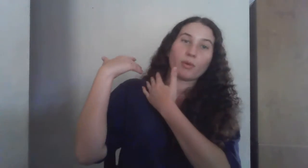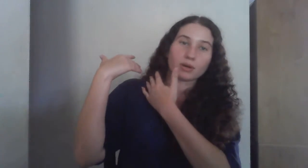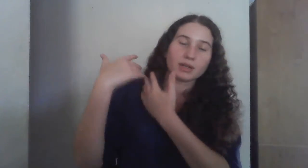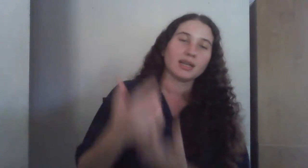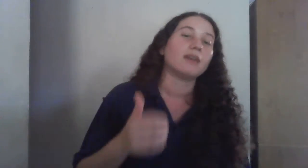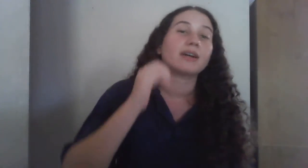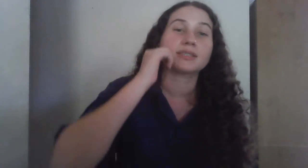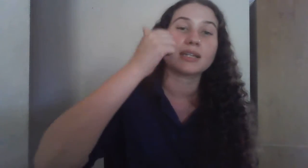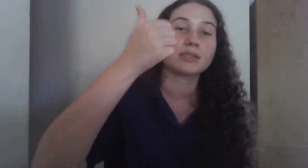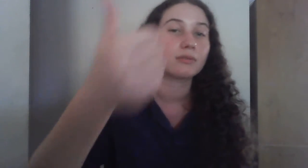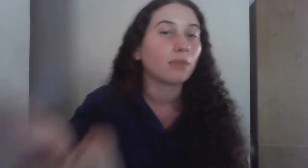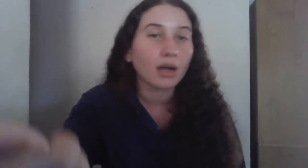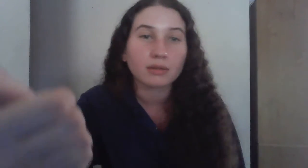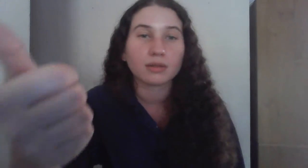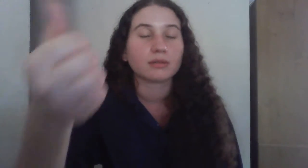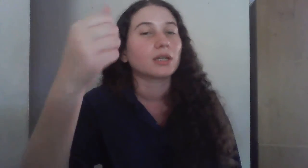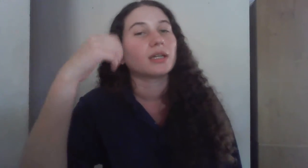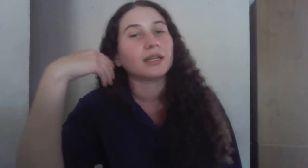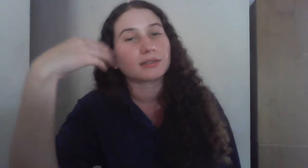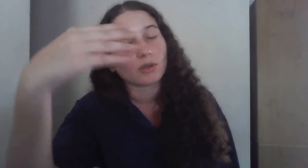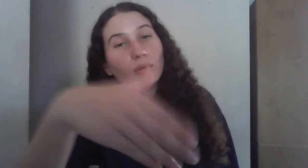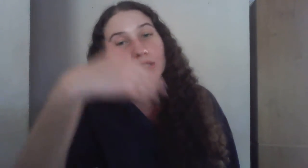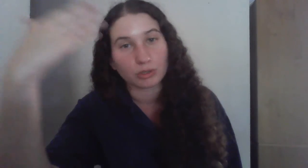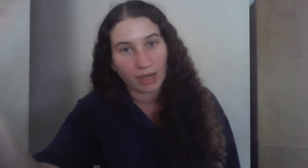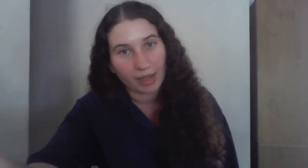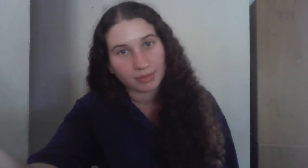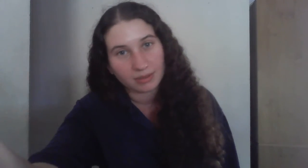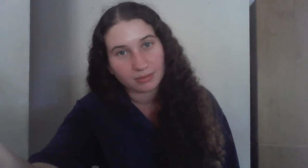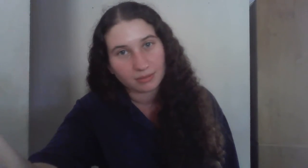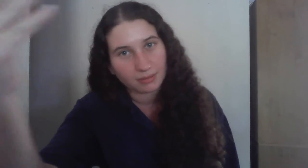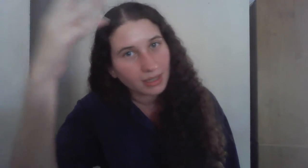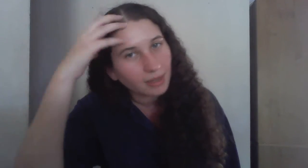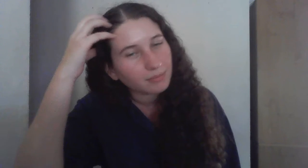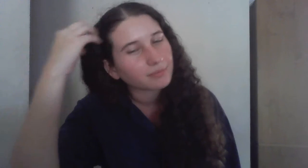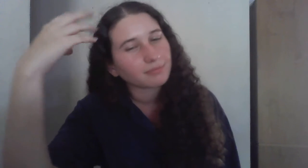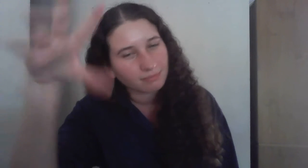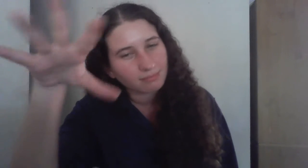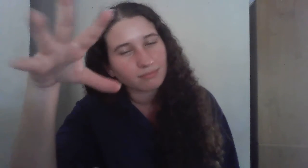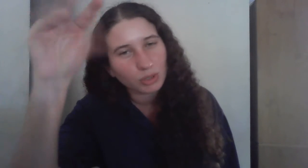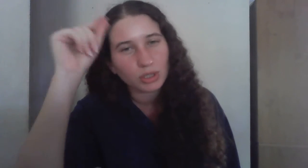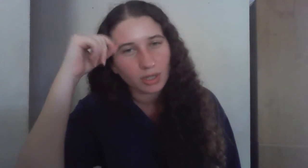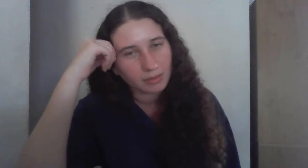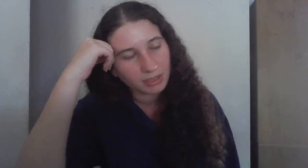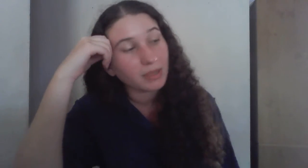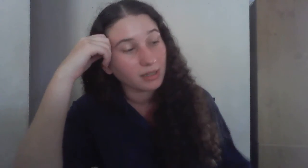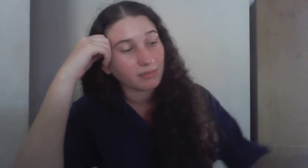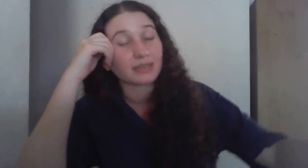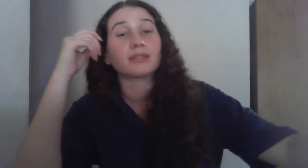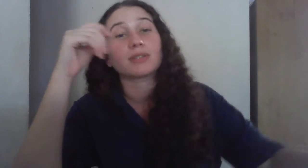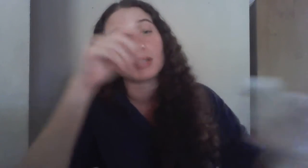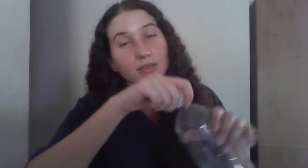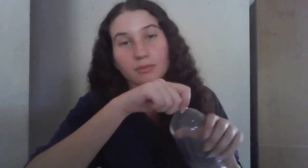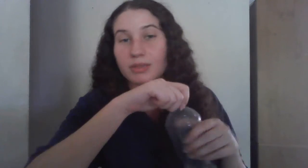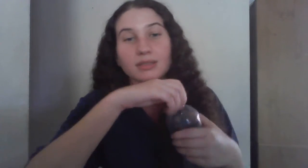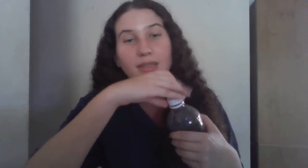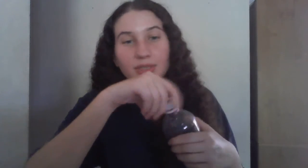before. If I sign tomorrow, it's going to happen, right? I'm pretty sure I'm explaining myself clearly. Please let me